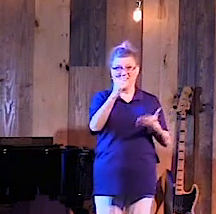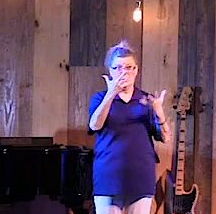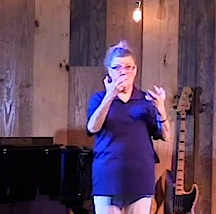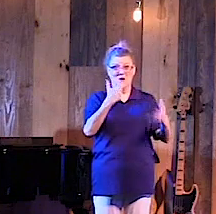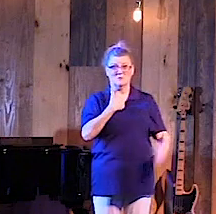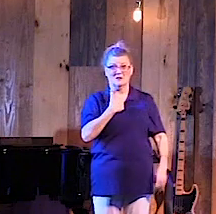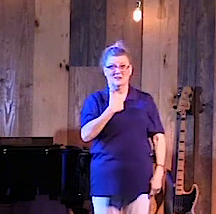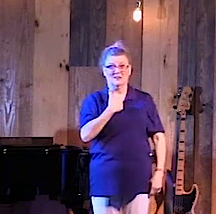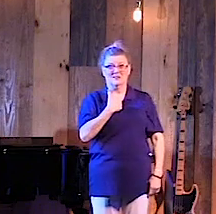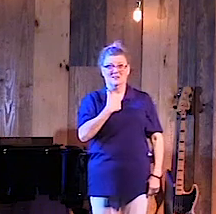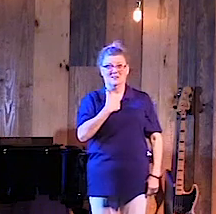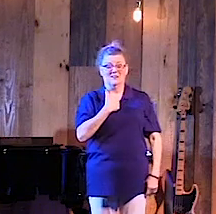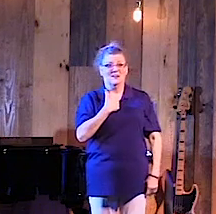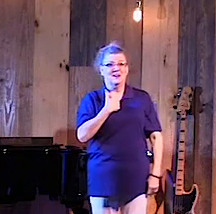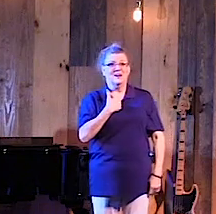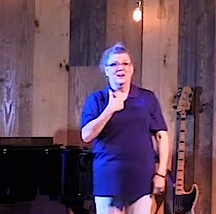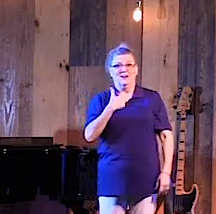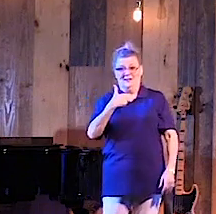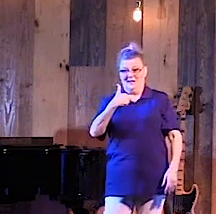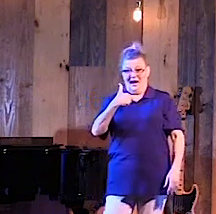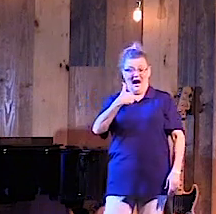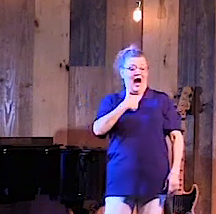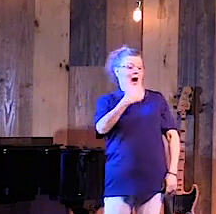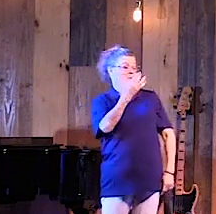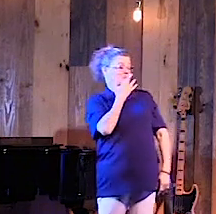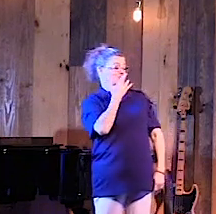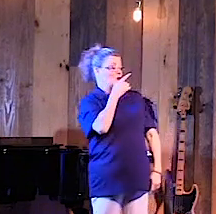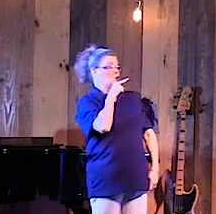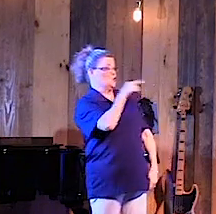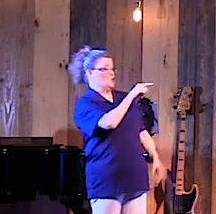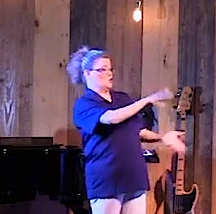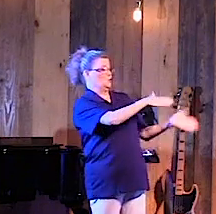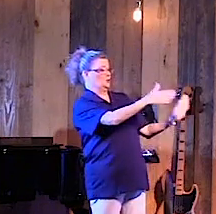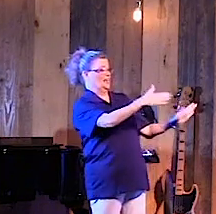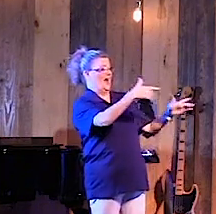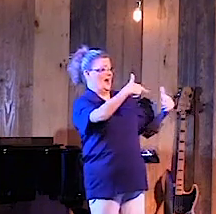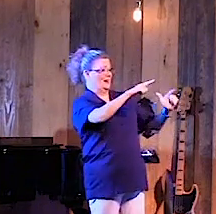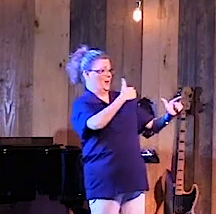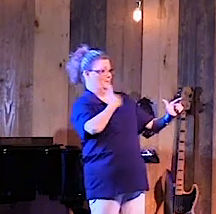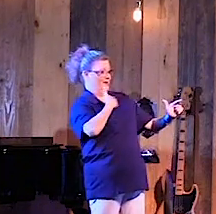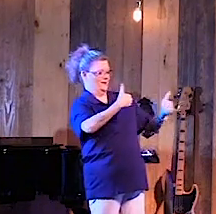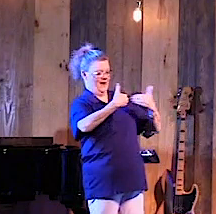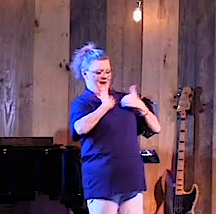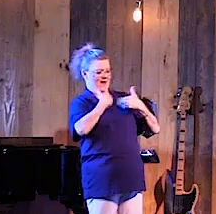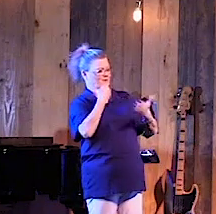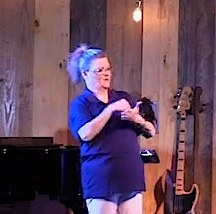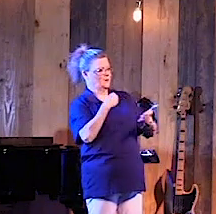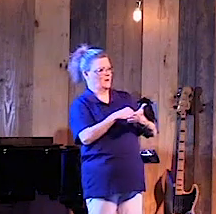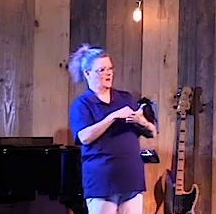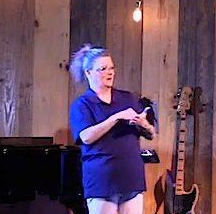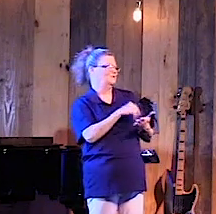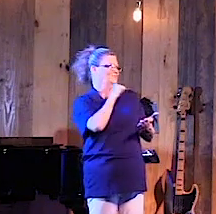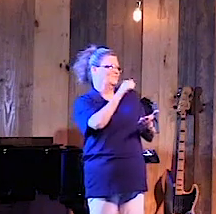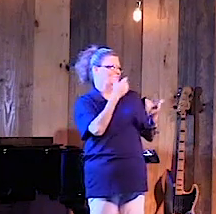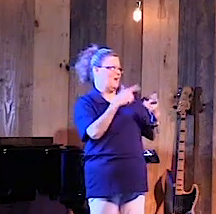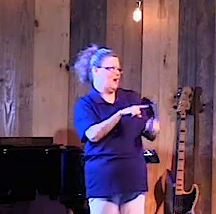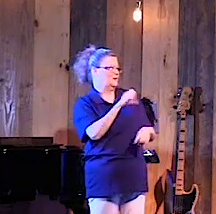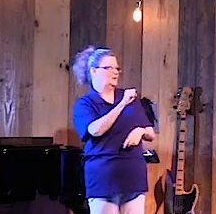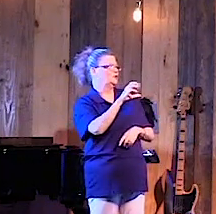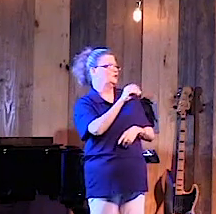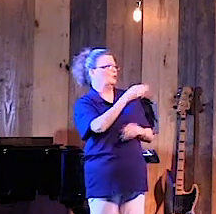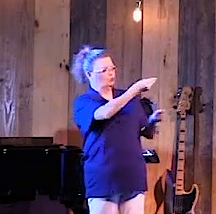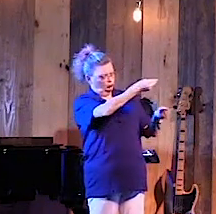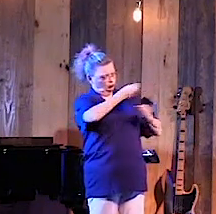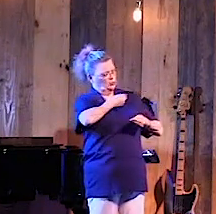would be for you just to die so I can have your money. But since that ain't happening, I just want to take your stuff and I'm